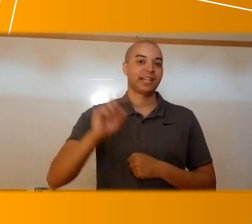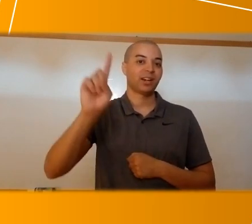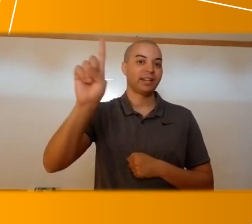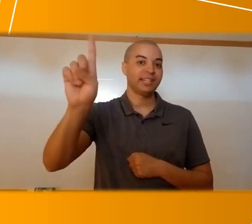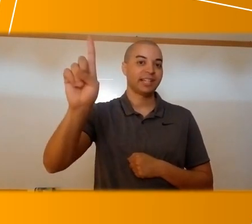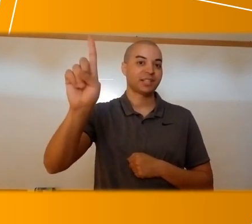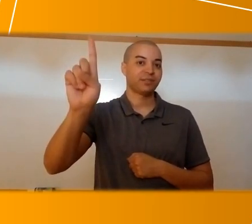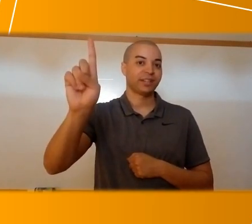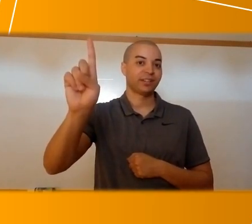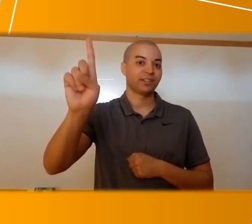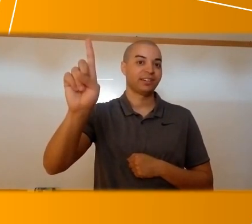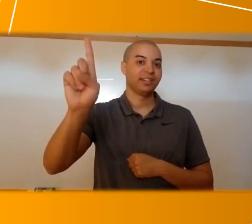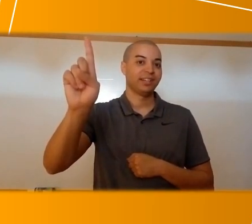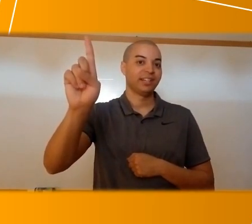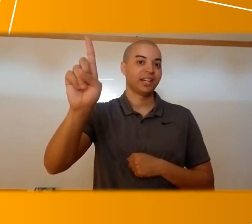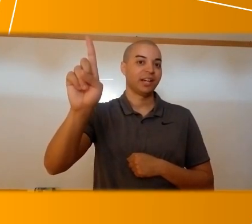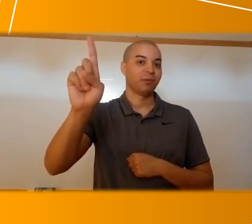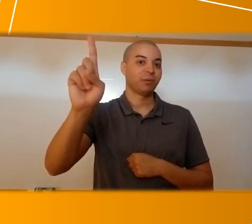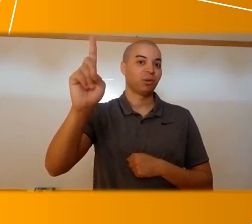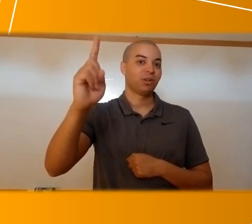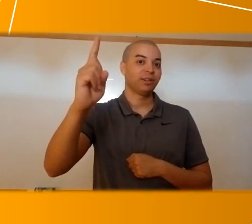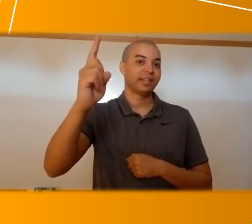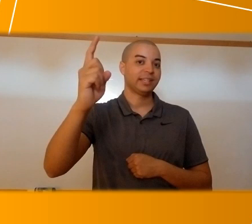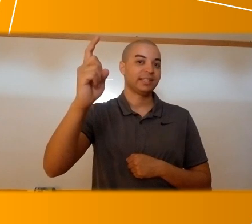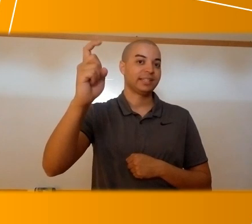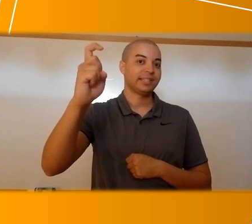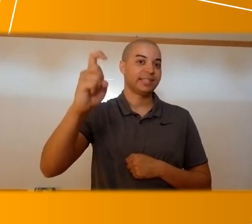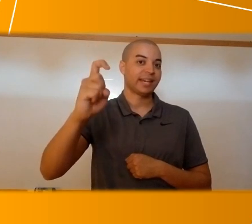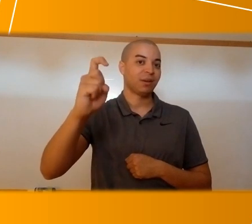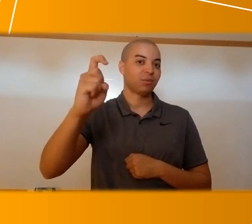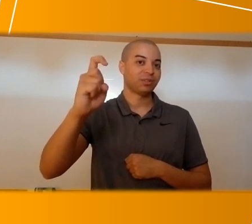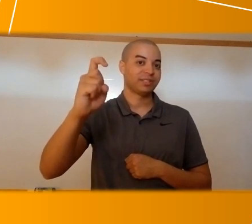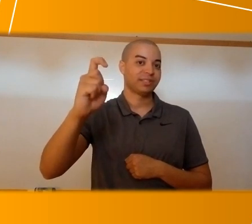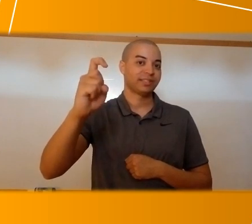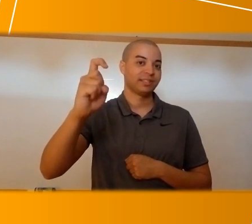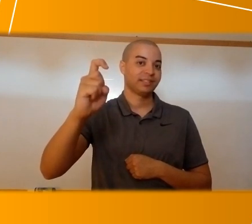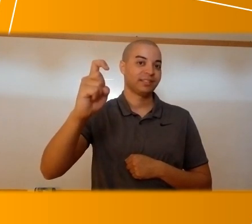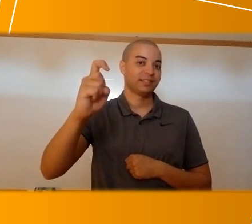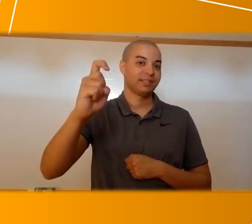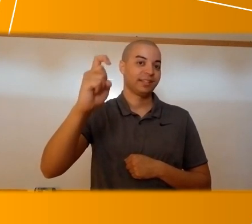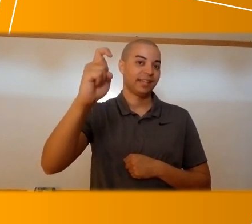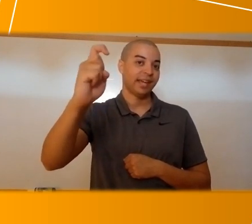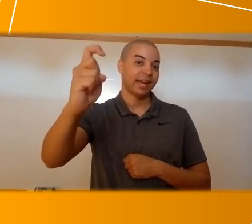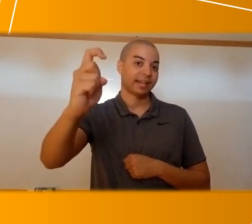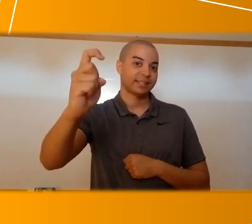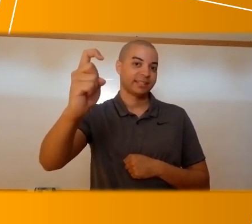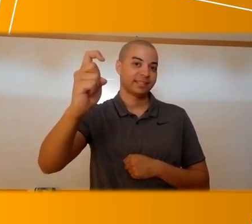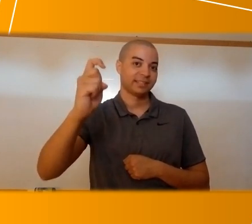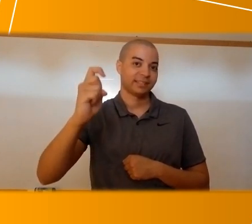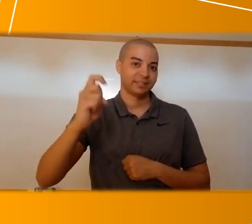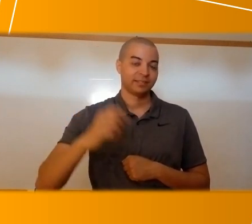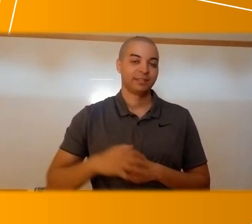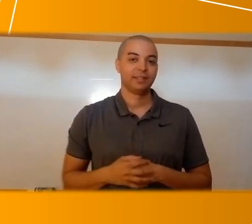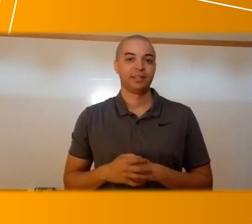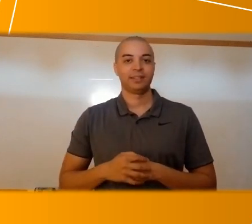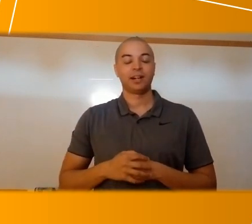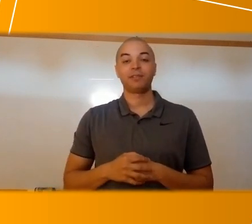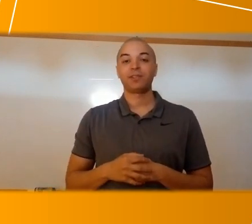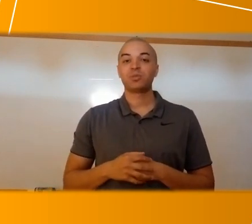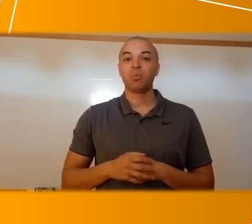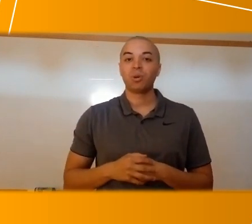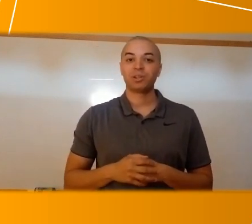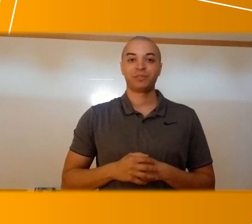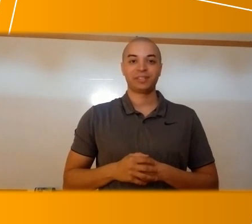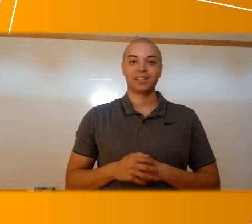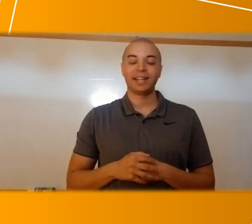simply take our index finger and we will hook it downwards. X. Our